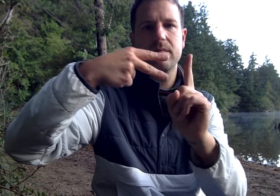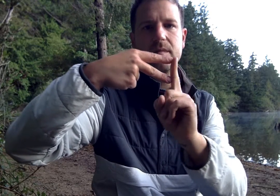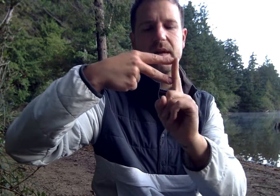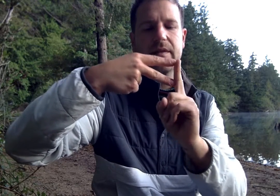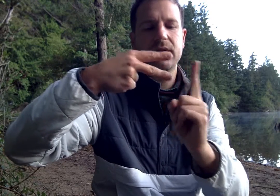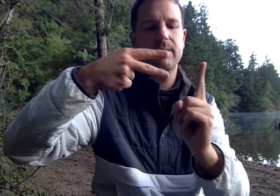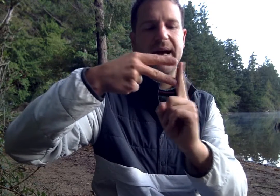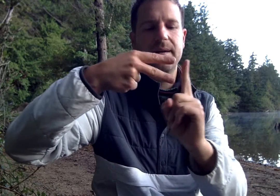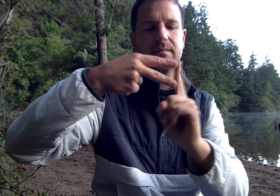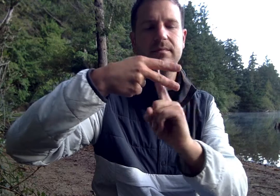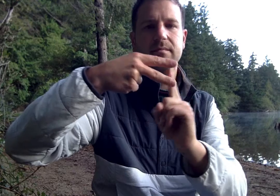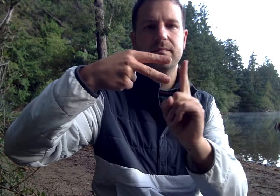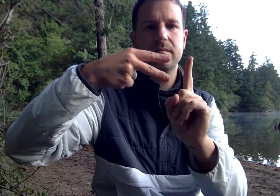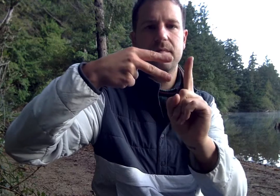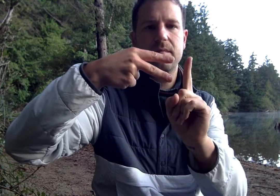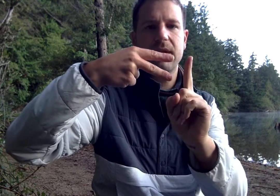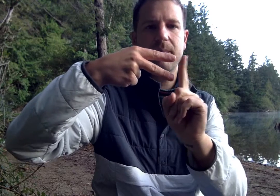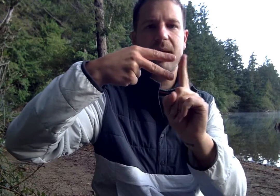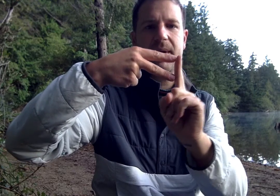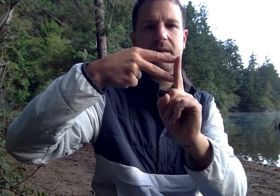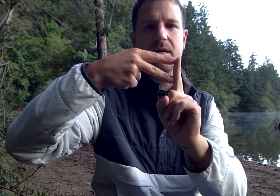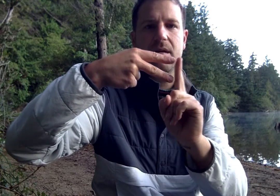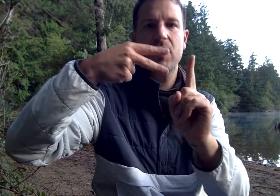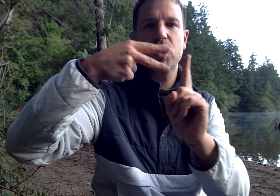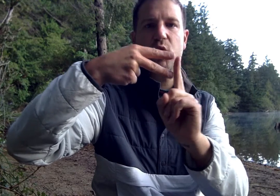And you have a little pat, like pat pat. YouTube.